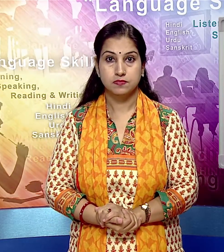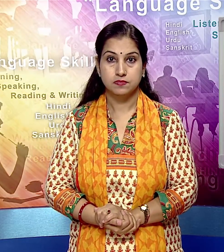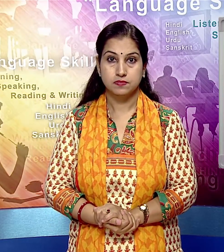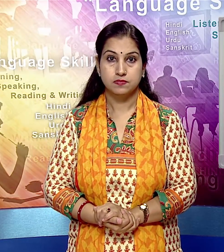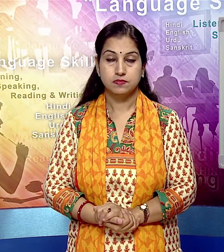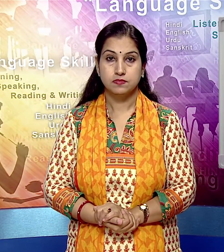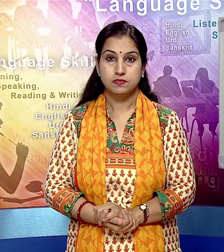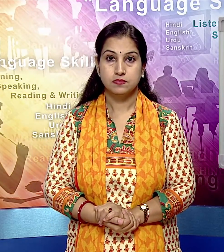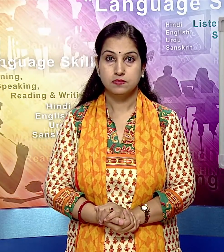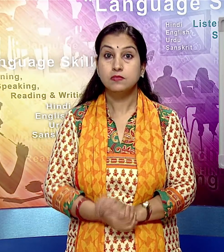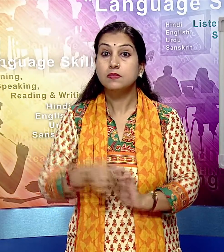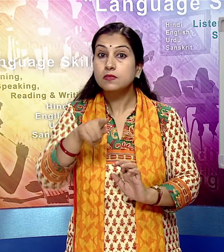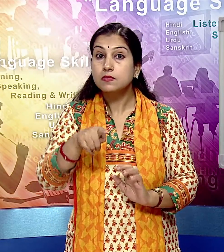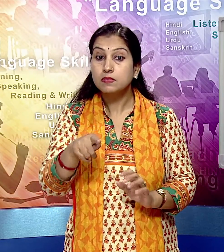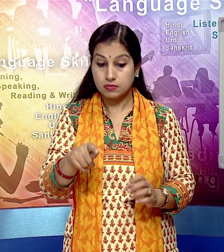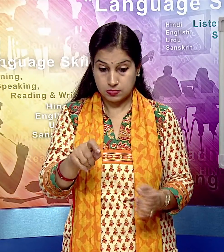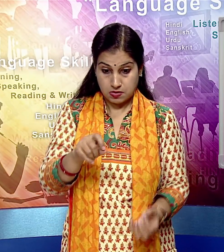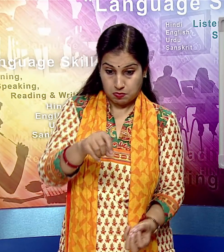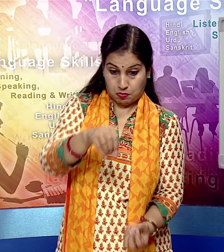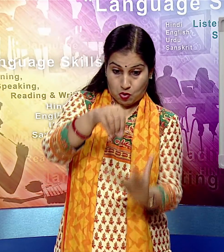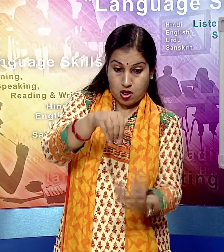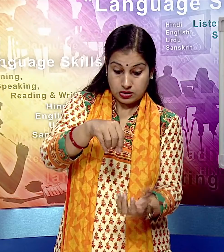Be careful from heat of boiling water.